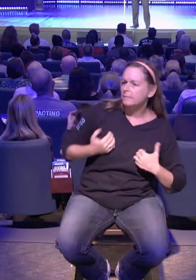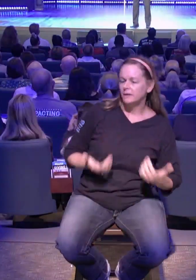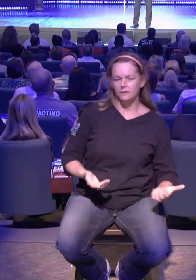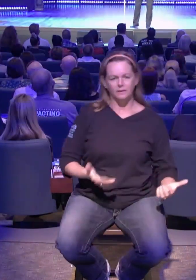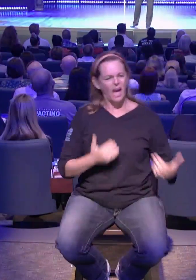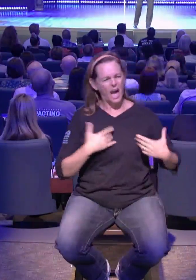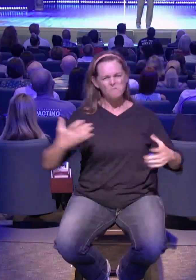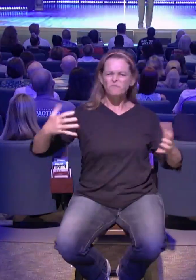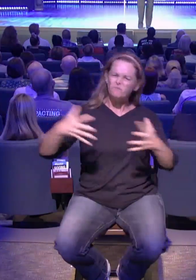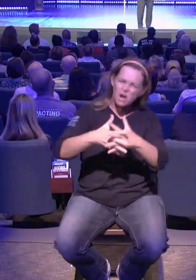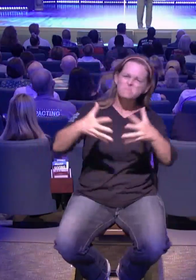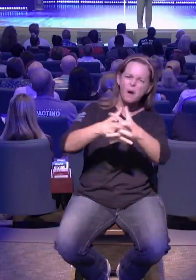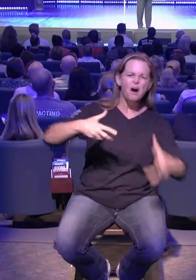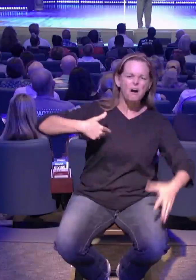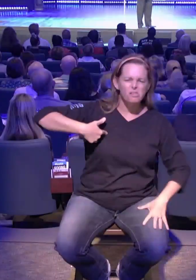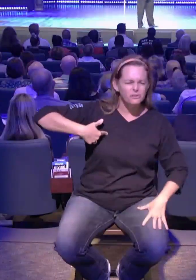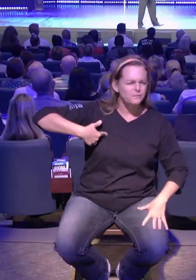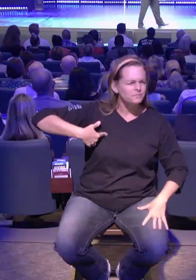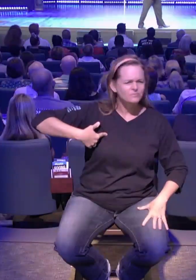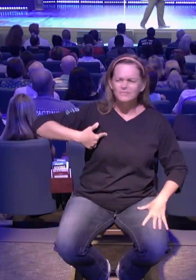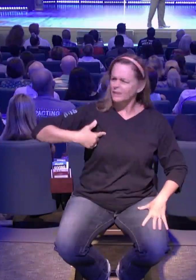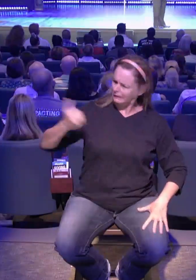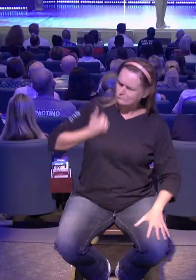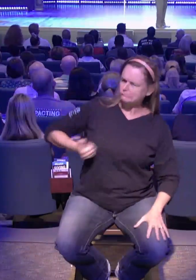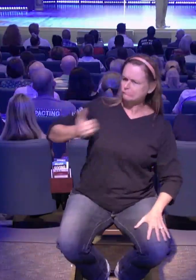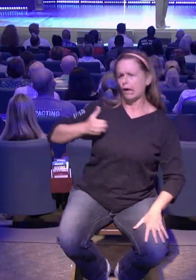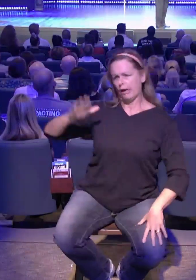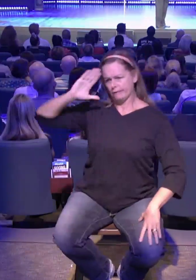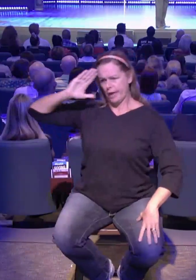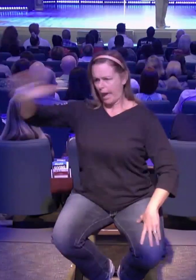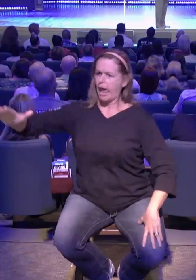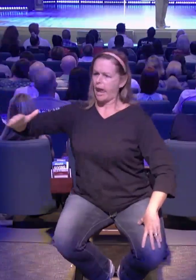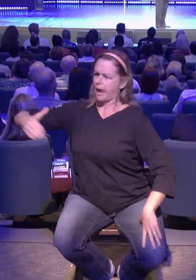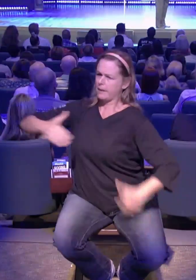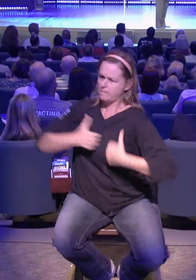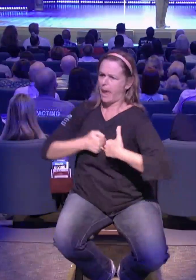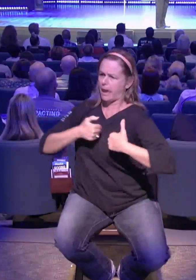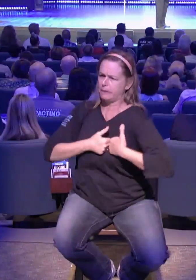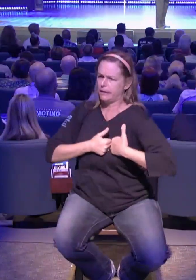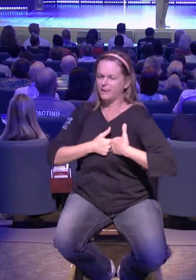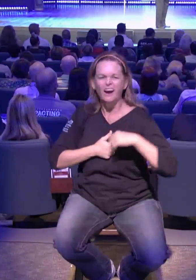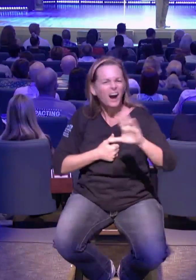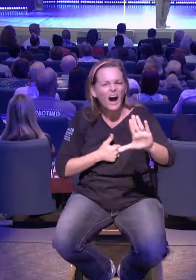I'm a football coach. I don't walk up to men and say, hey, baby.